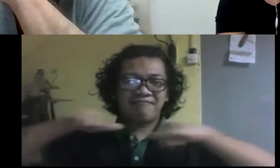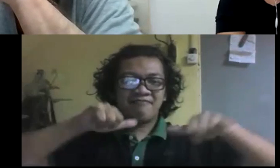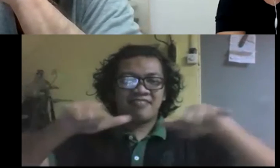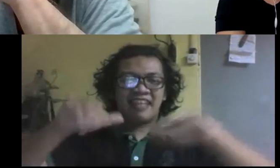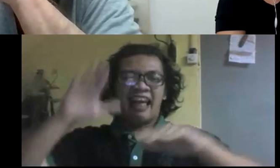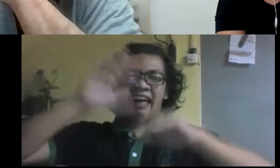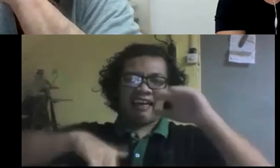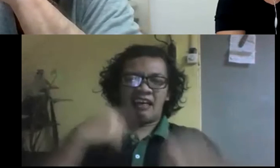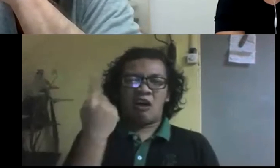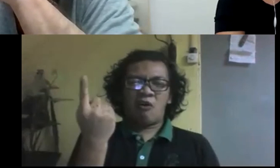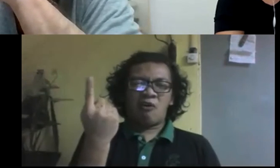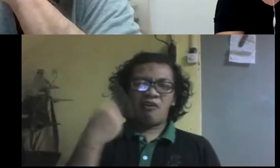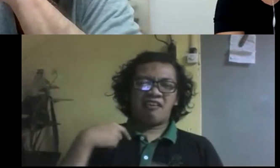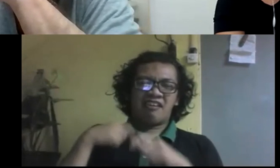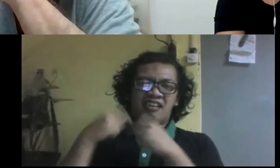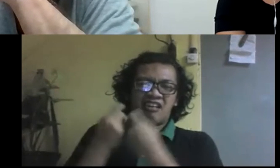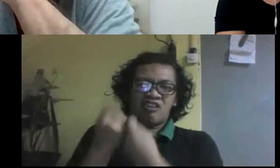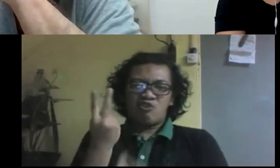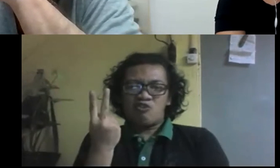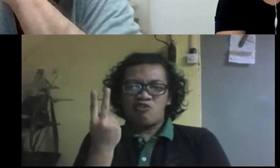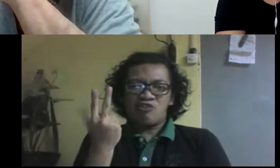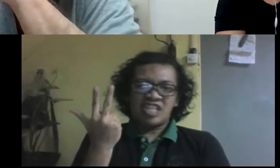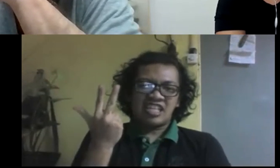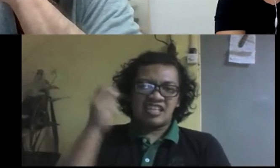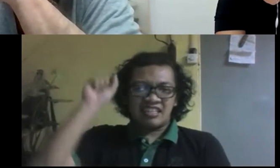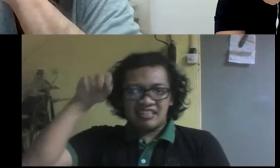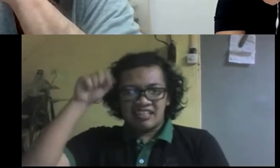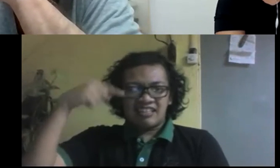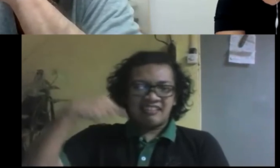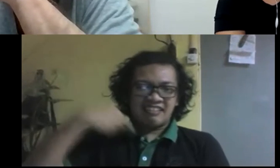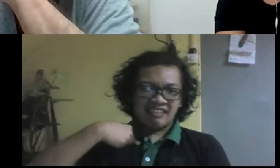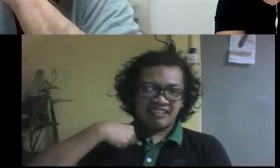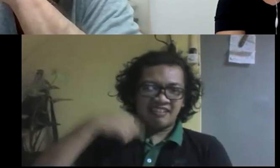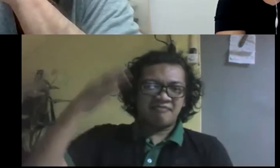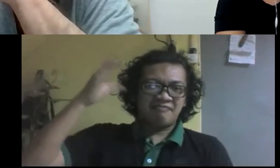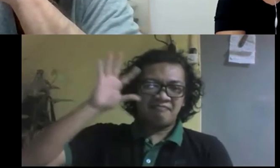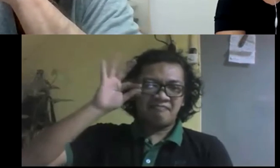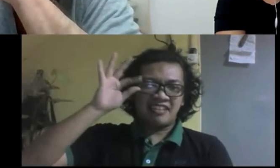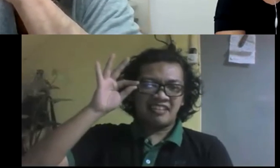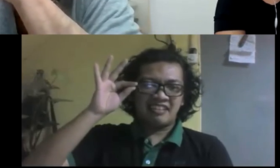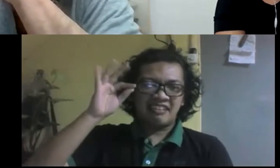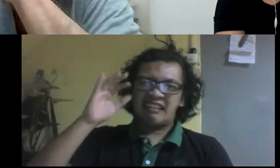other, trying to put some standards, than just having a team of two or three,